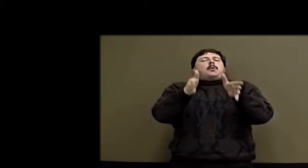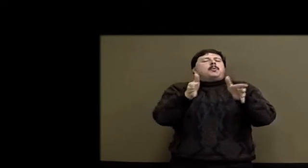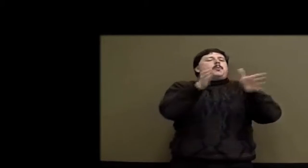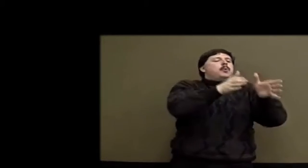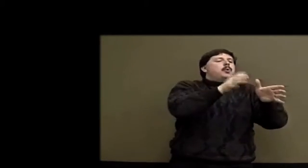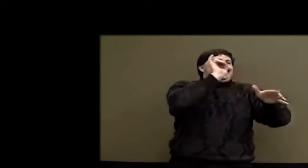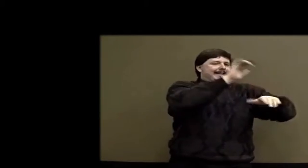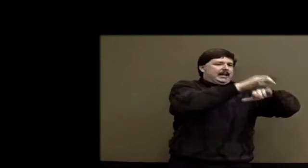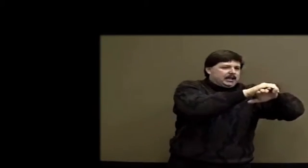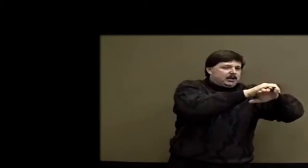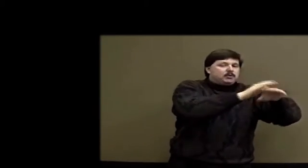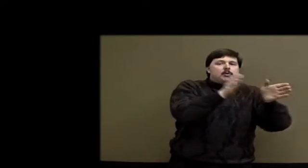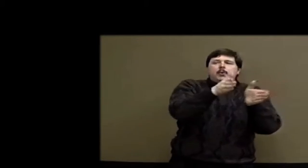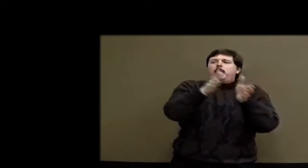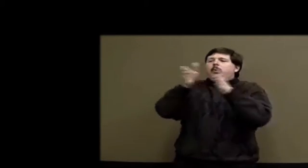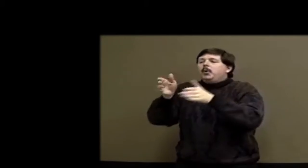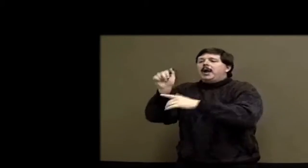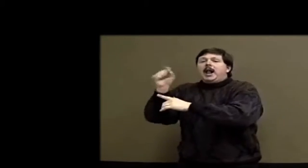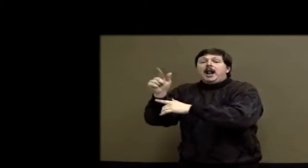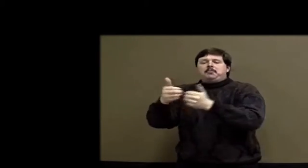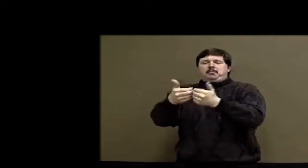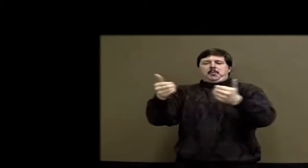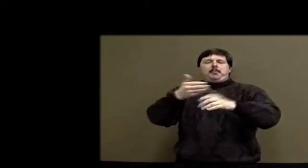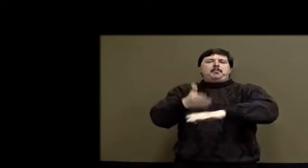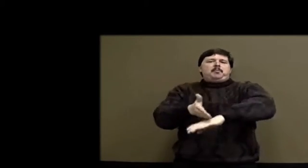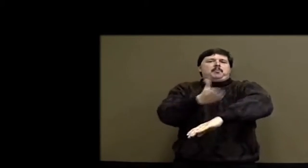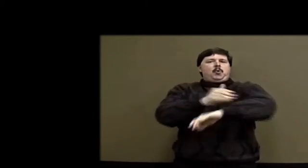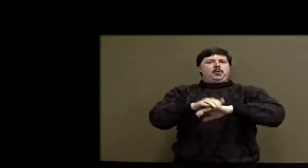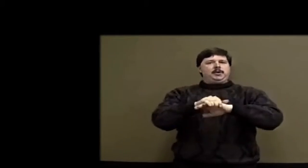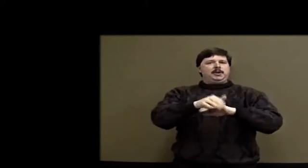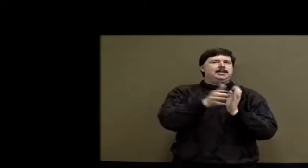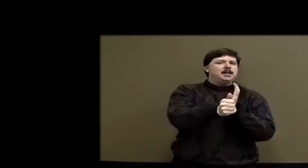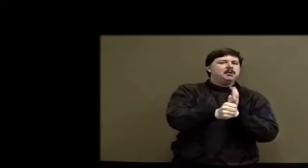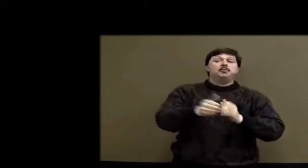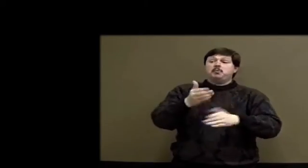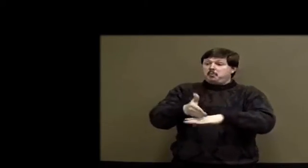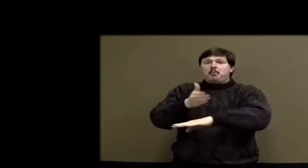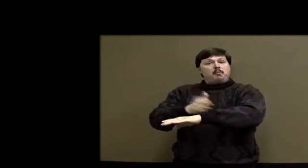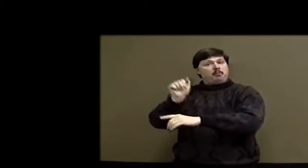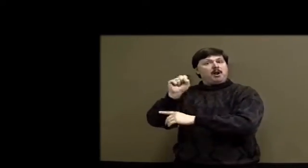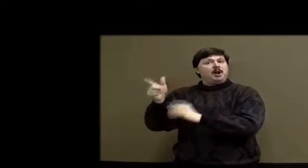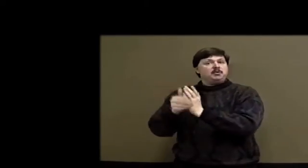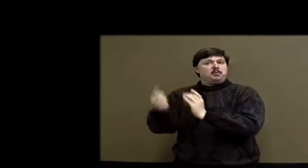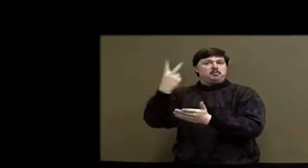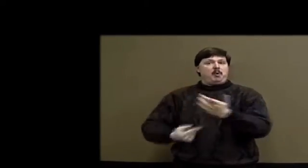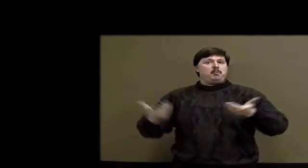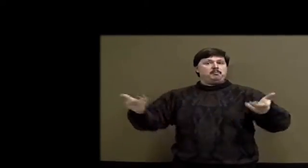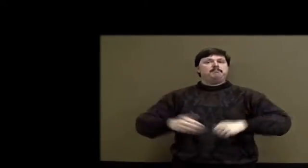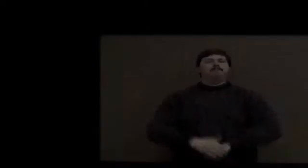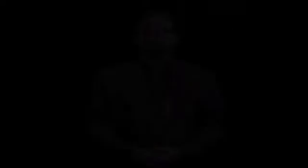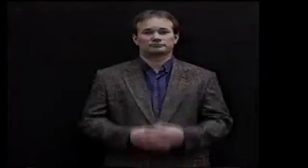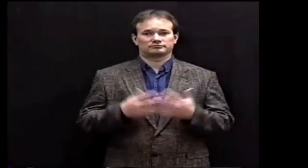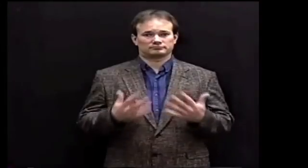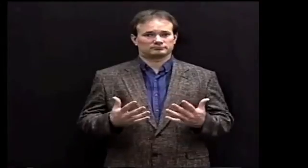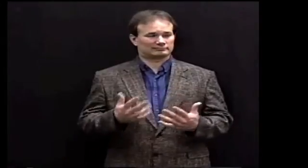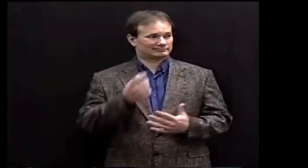They would begin to distinguish between English and American Sign Language. Their skills for both languages improved.